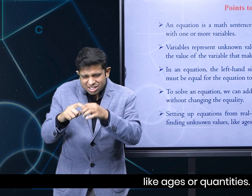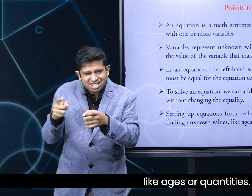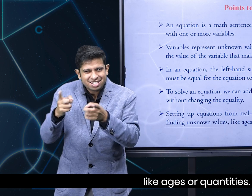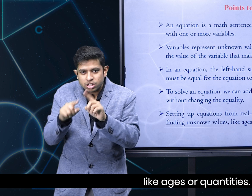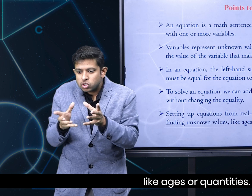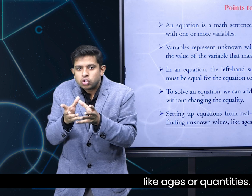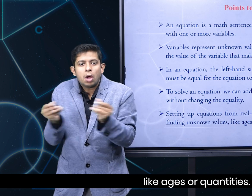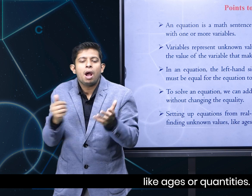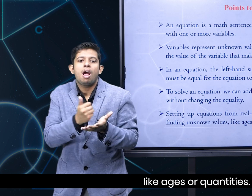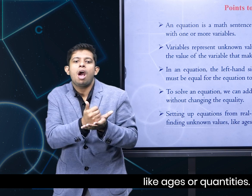or quantities.